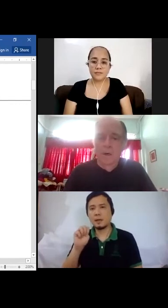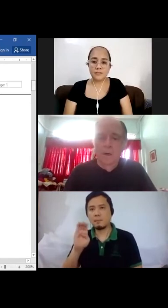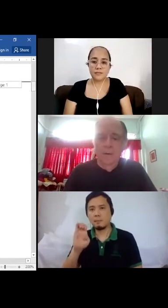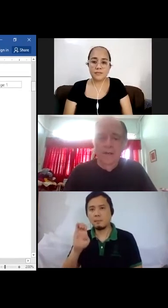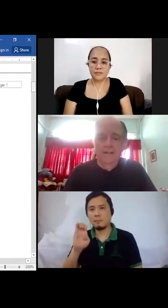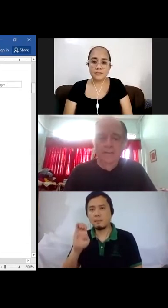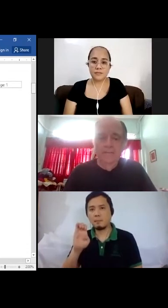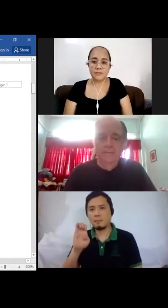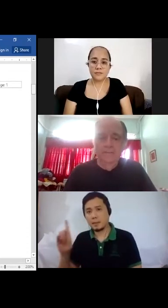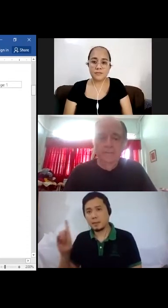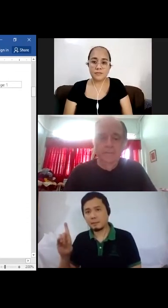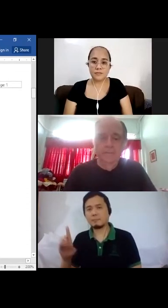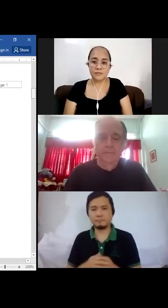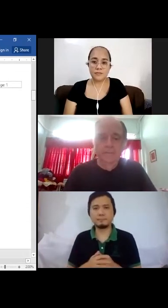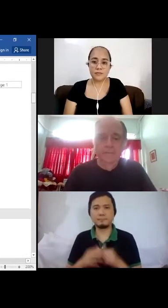all right.